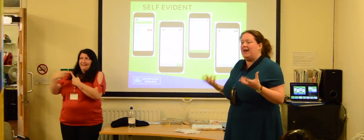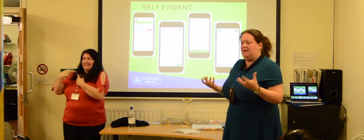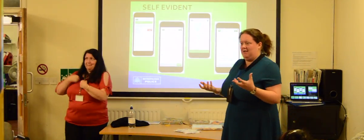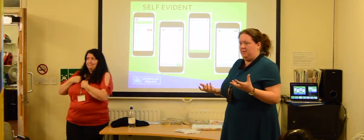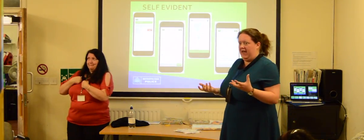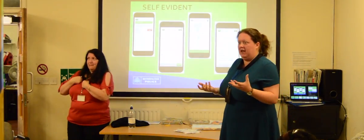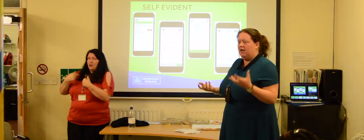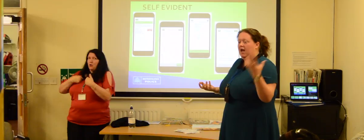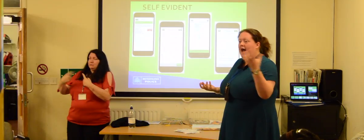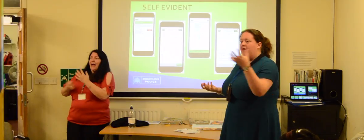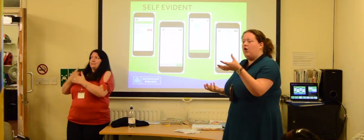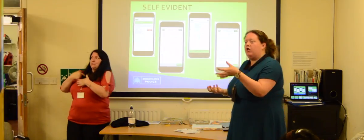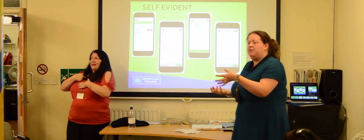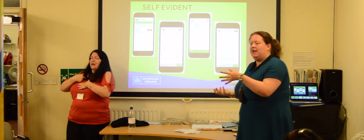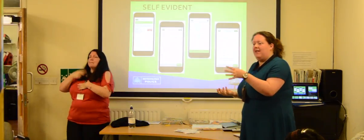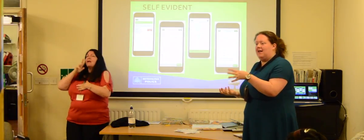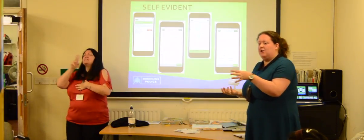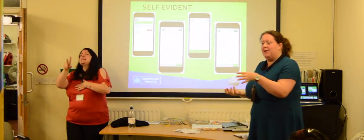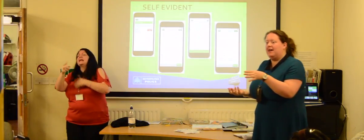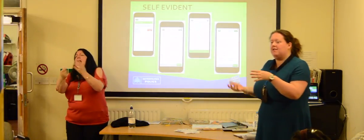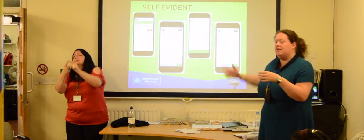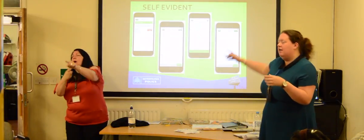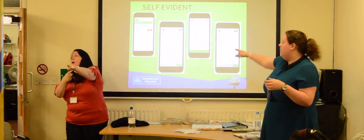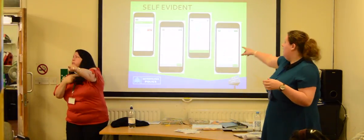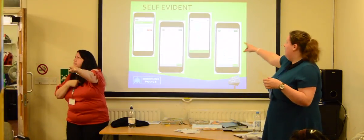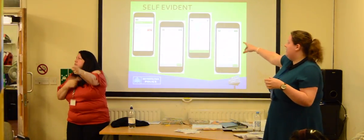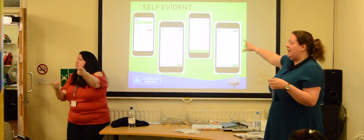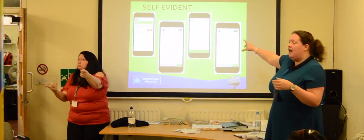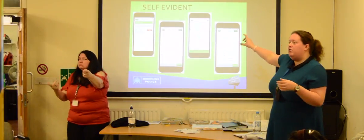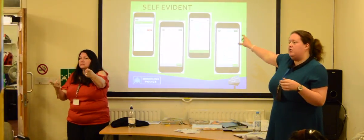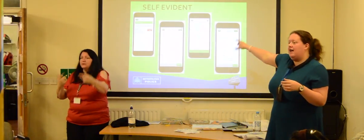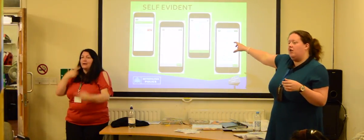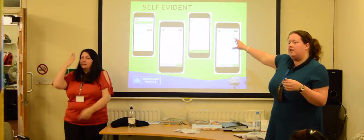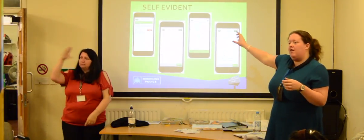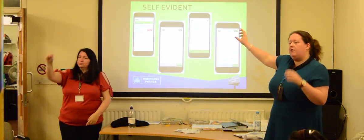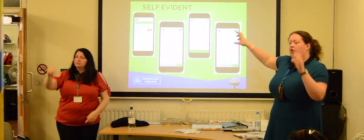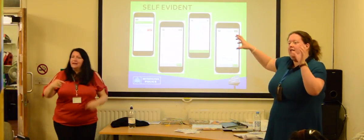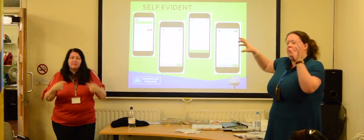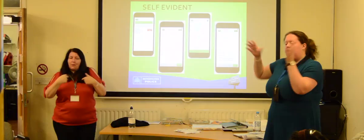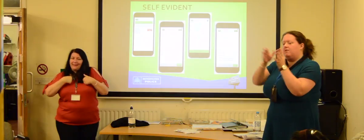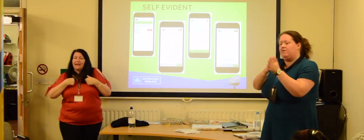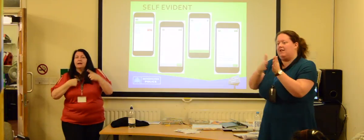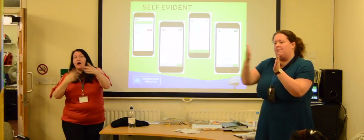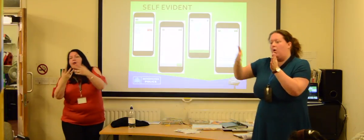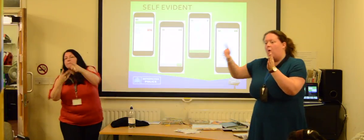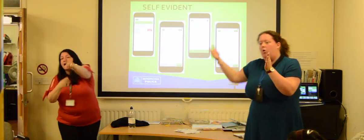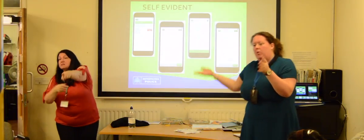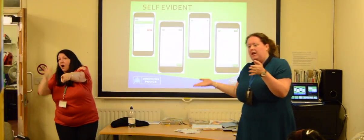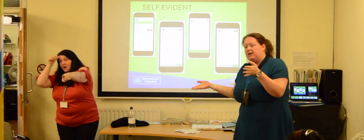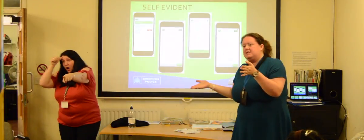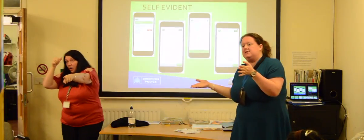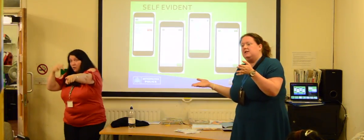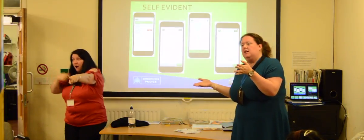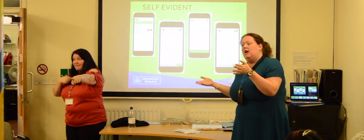but they've witnessed something and they can't communicate that to the police. This allows you to tell us if you're actually the victim or